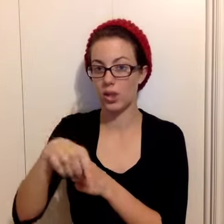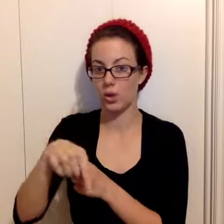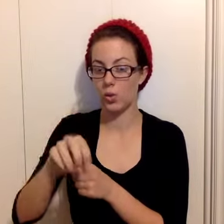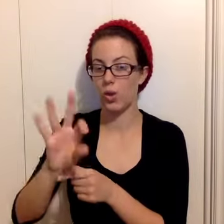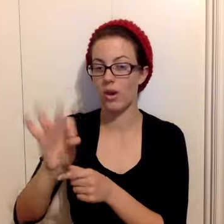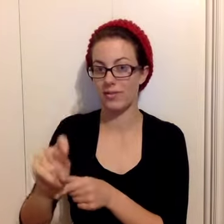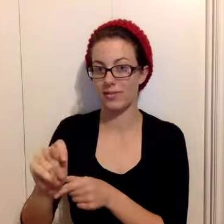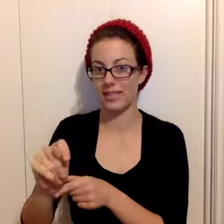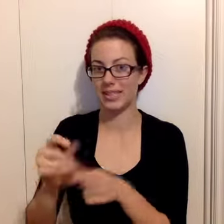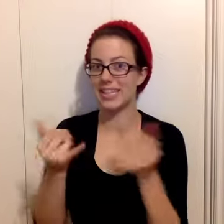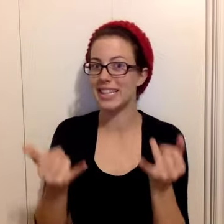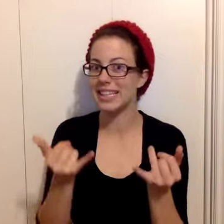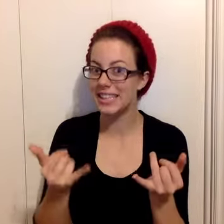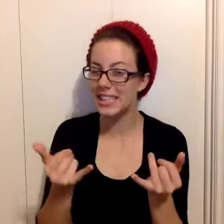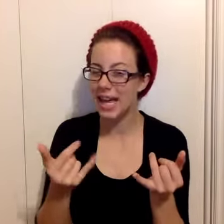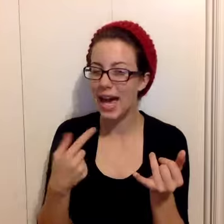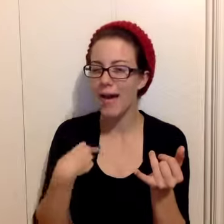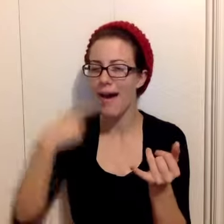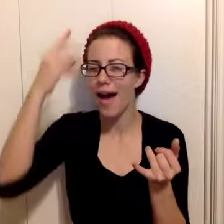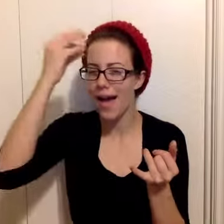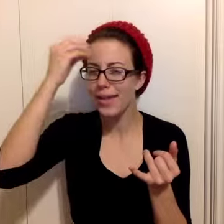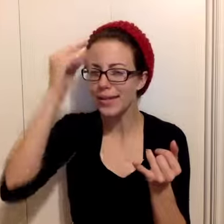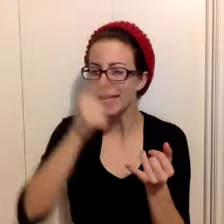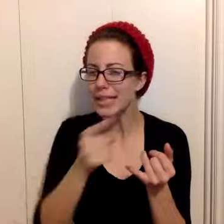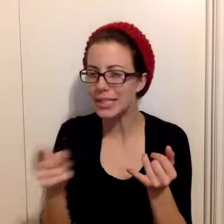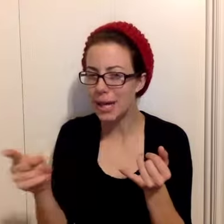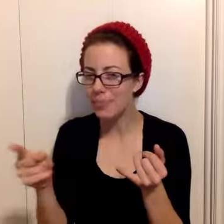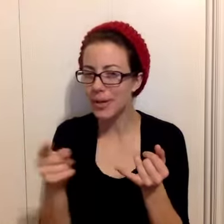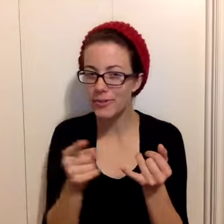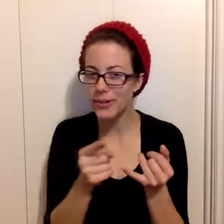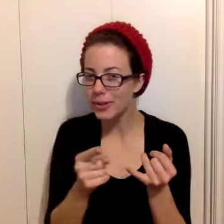Now, I bet some of you might be wondering to yourselves,